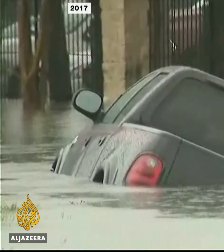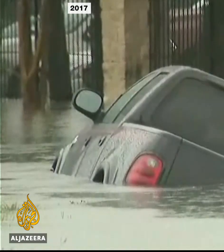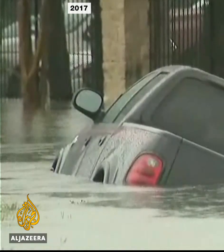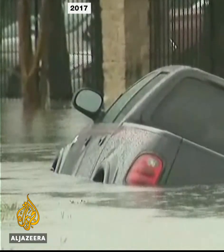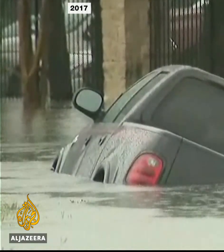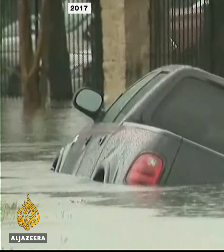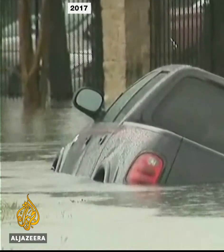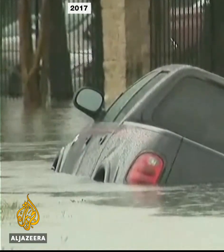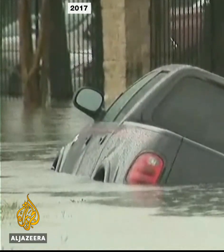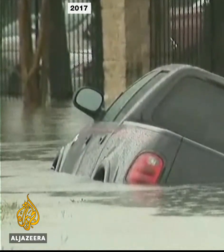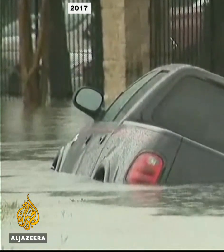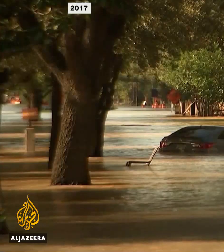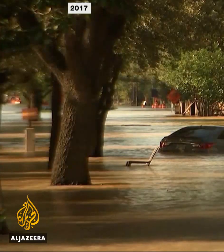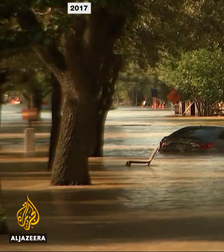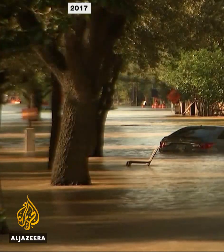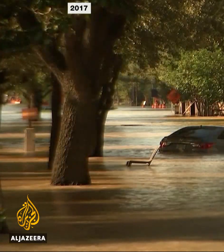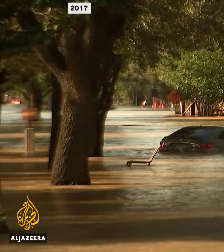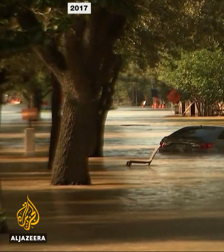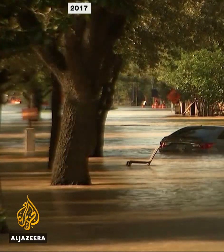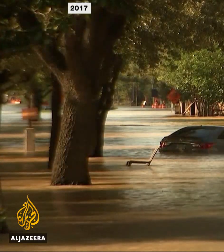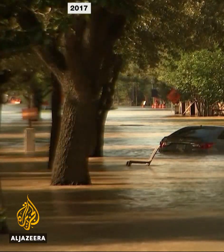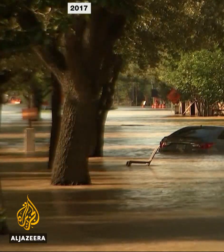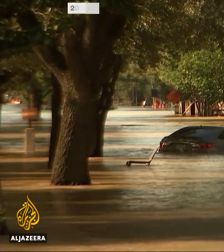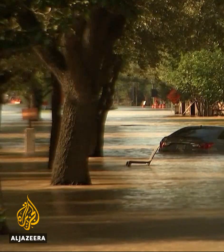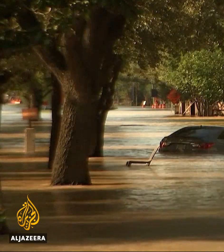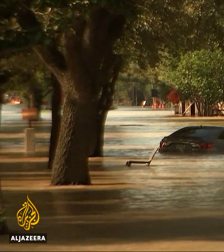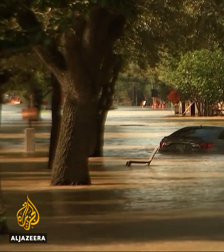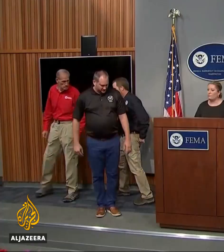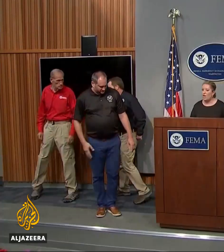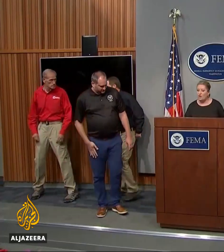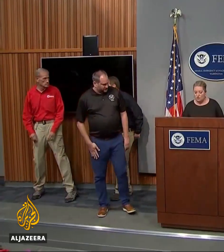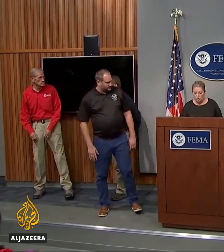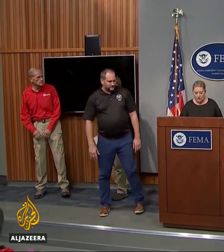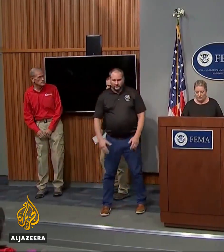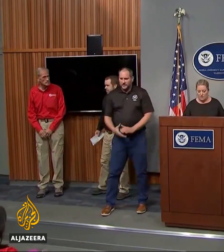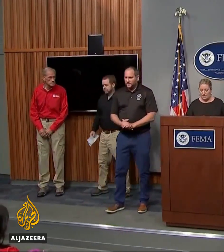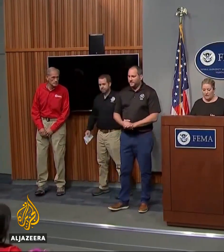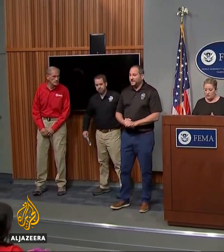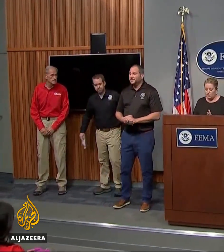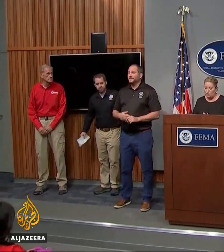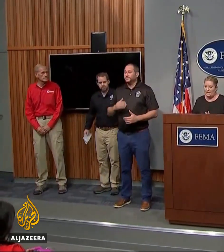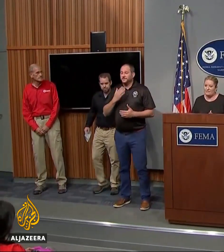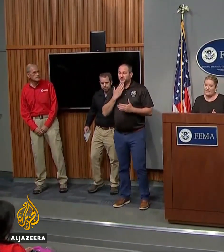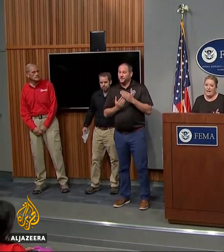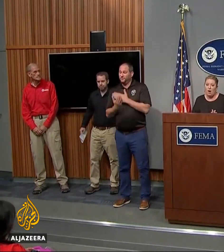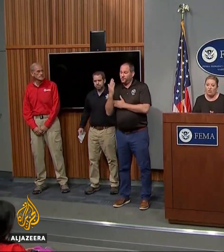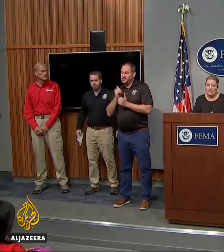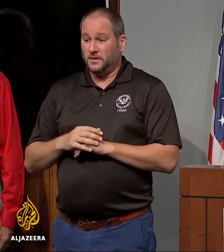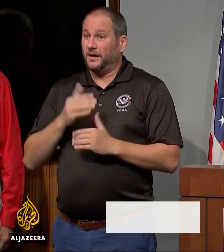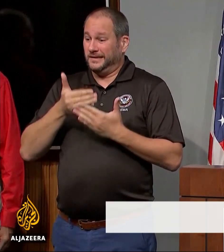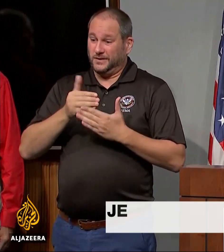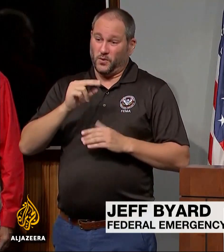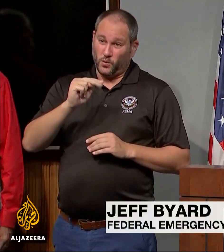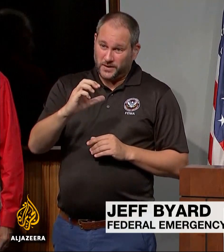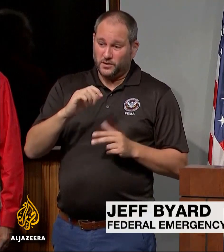stalls, promising scenes like this when Hurricane Harvey did the same in Houston. That is leading to officials issuing stark warnings.